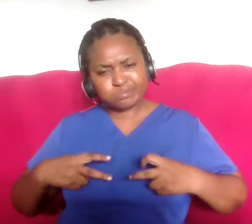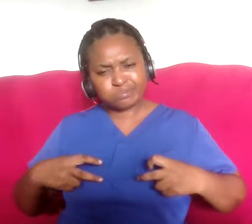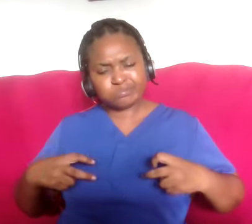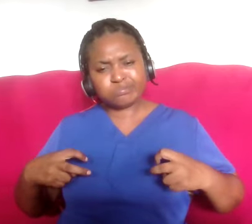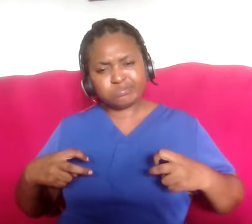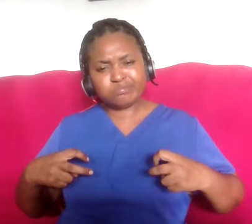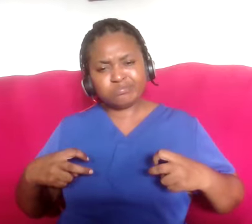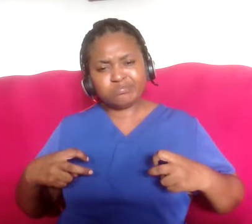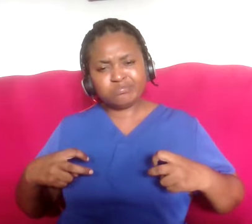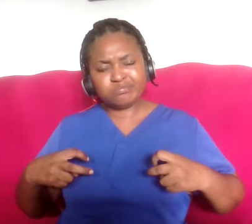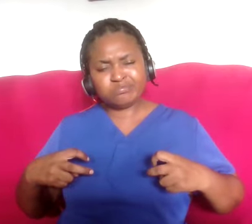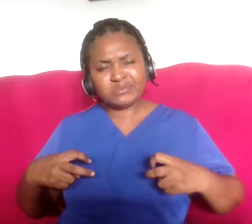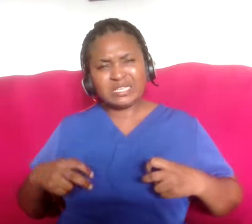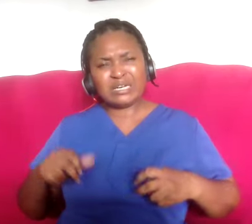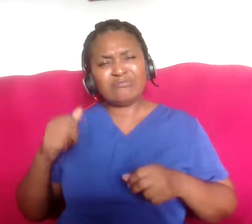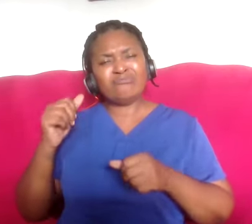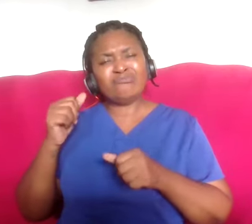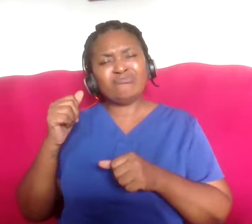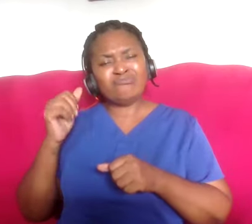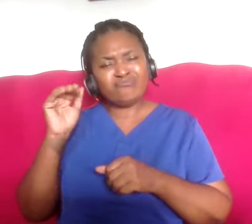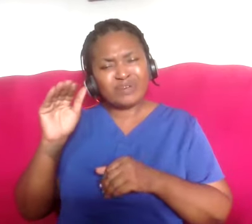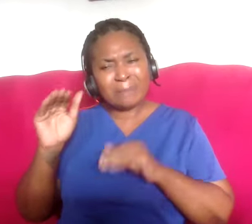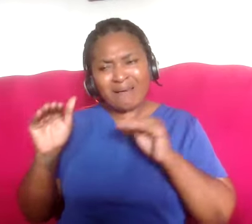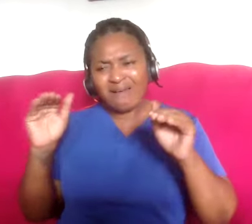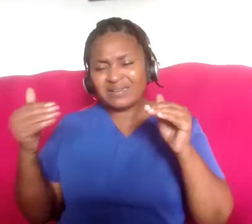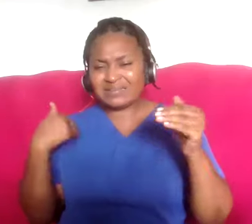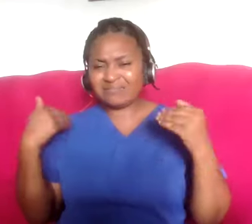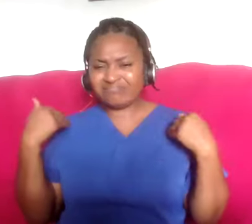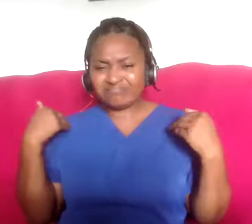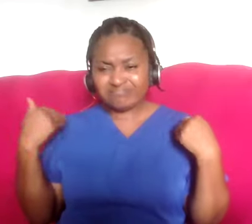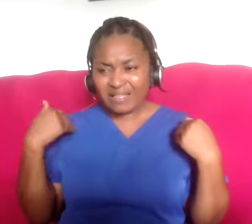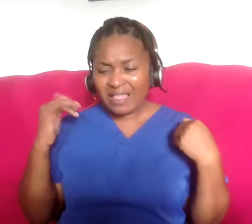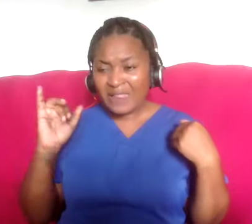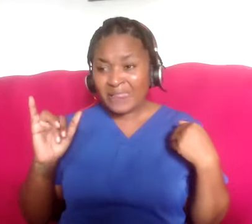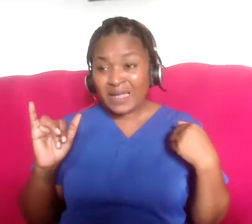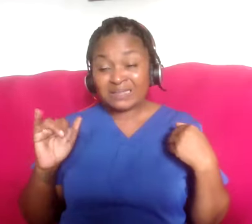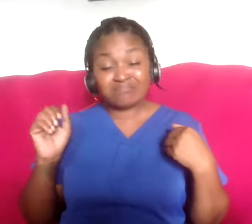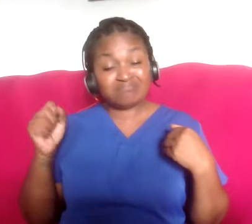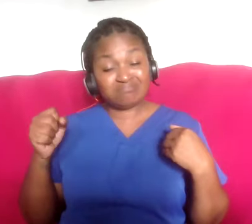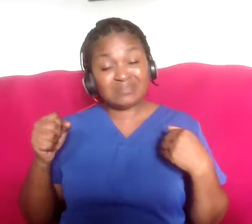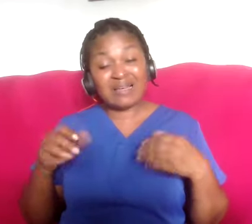a reminder that amidst life's uncertainties,